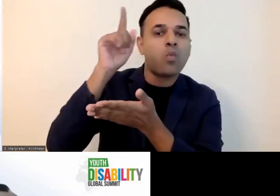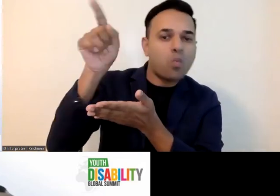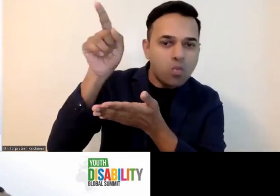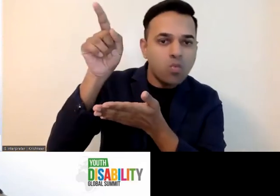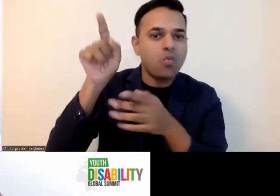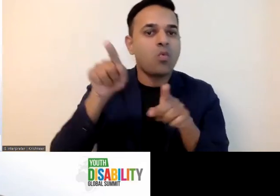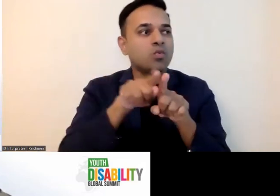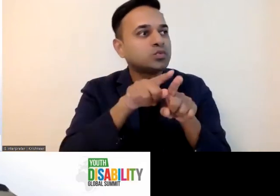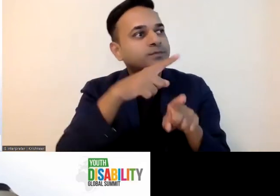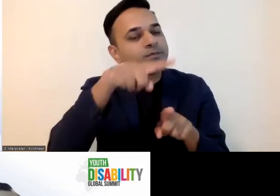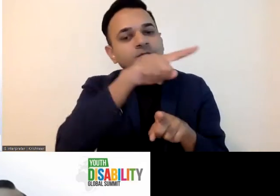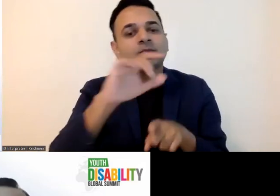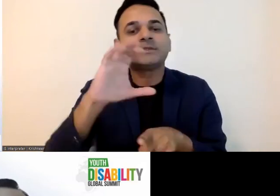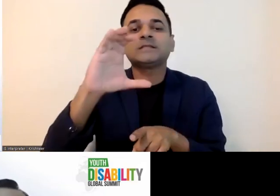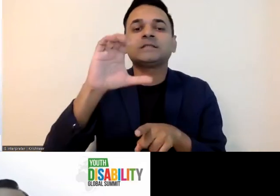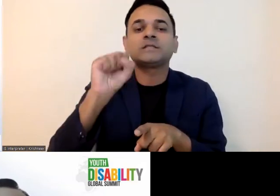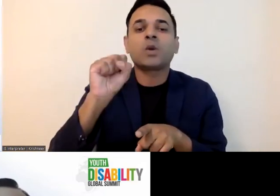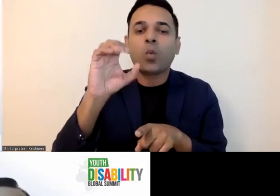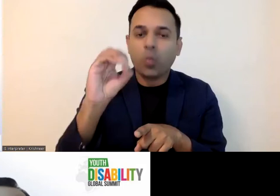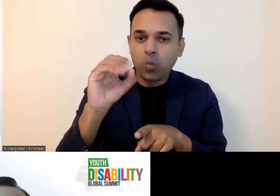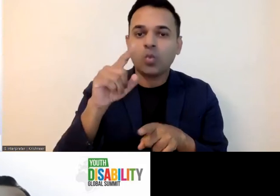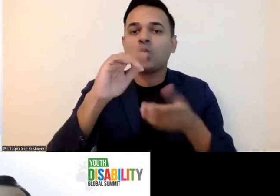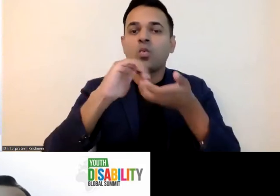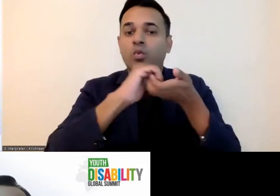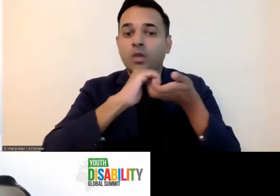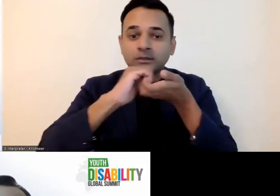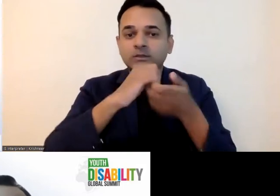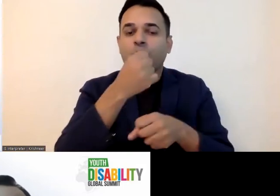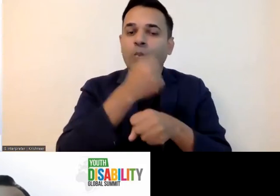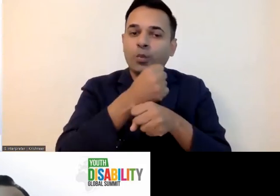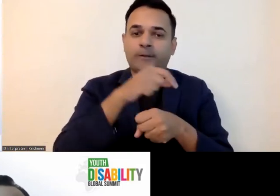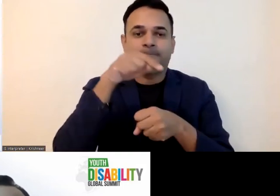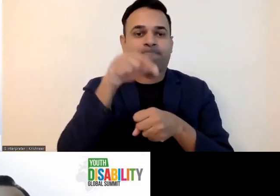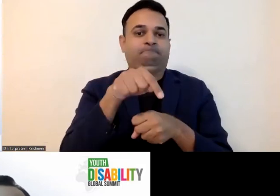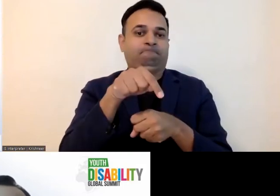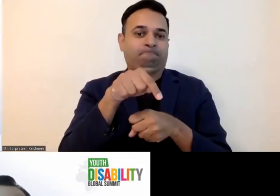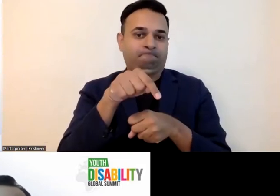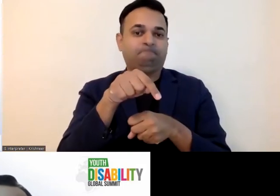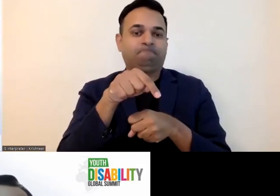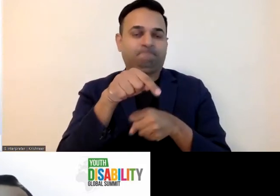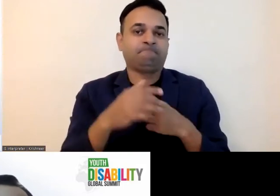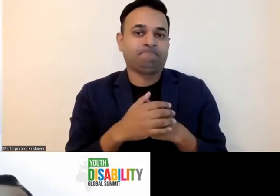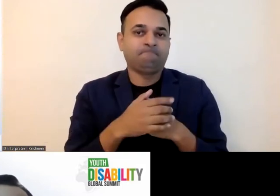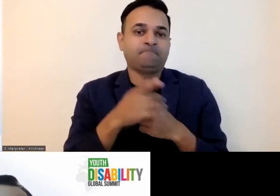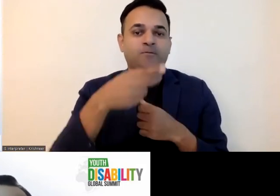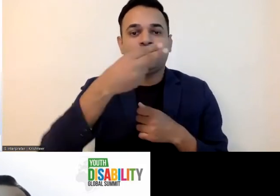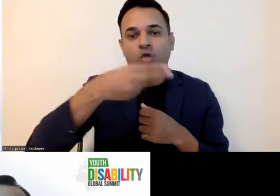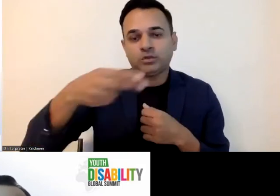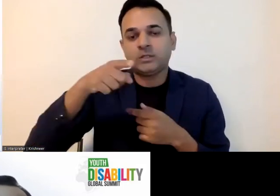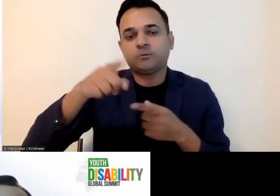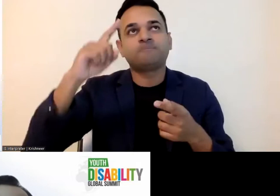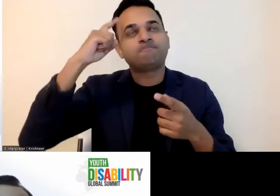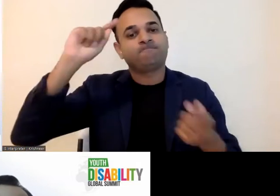transform from institutionalization to deinstitutionalization. I thank you once again for, you know, sharing your views on